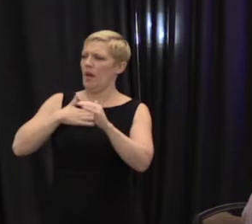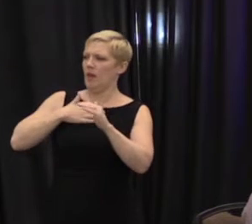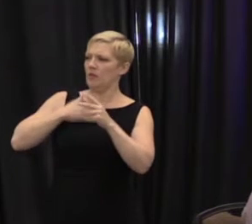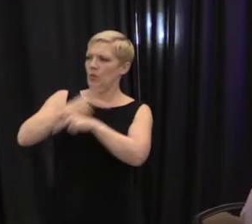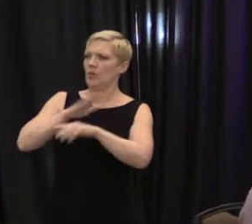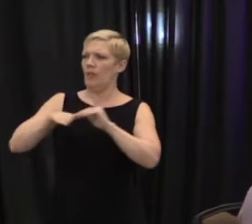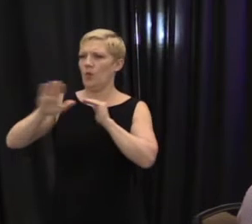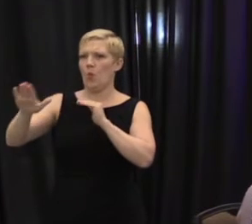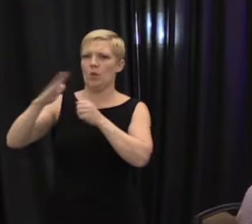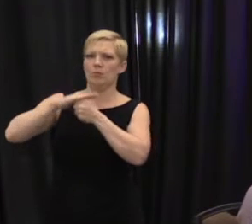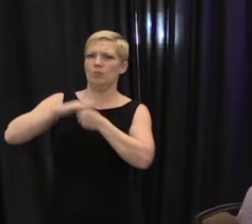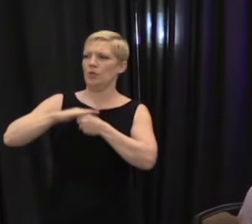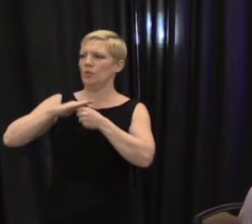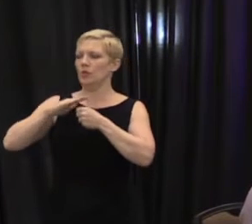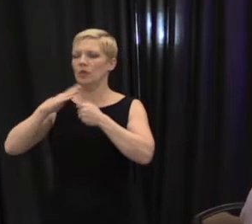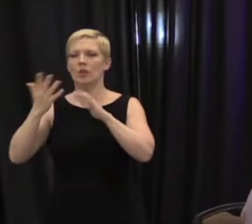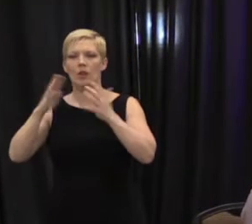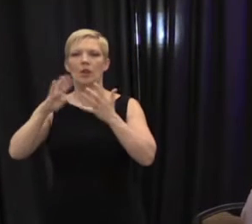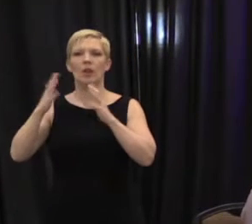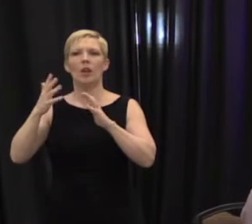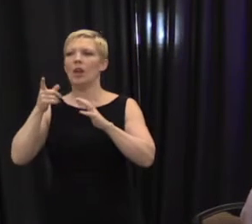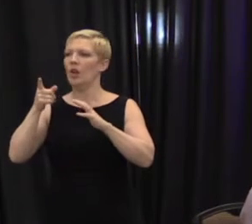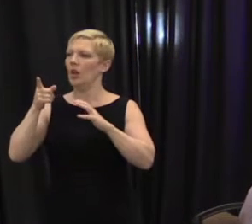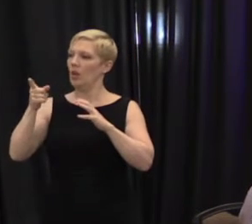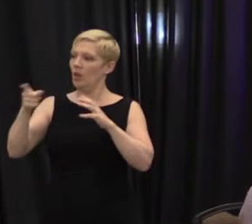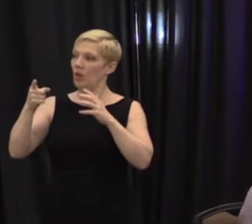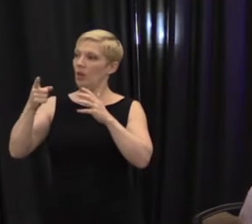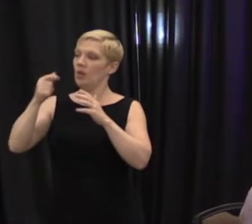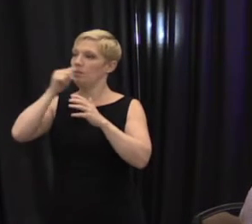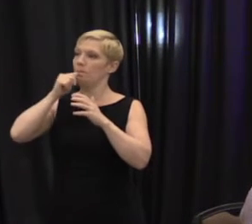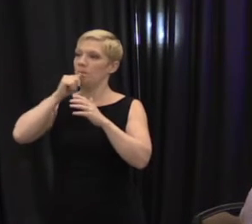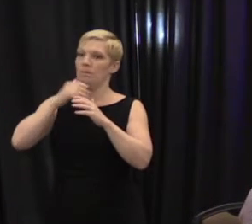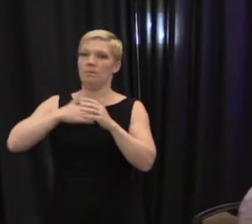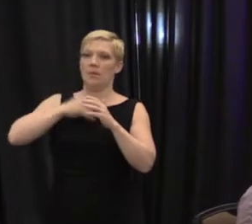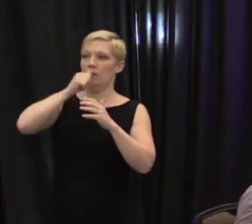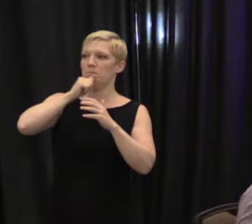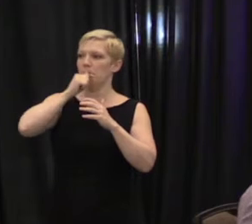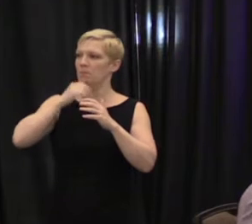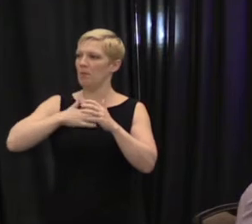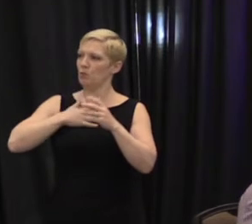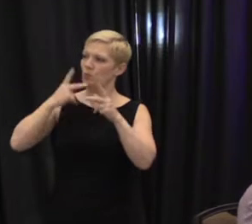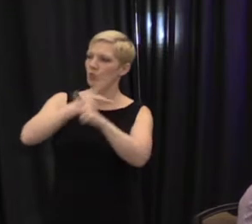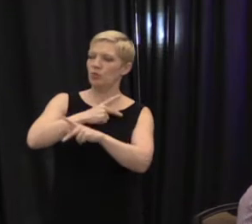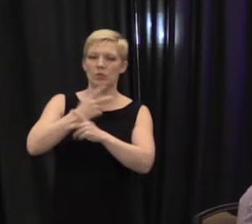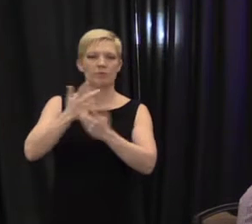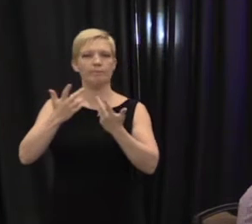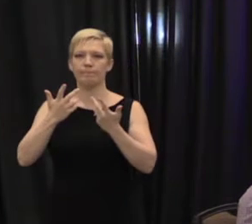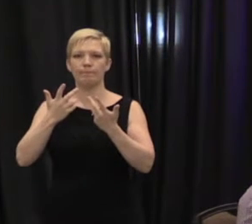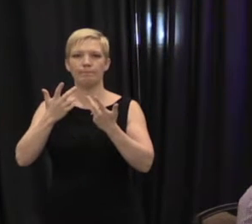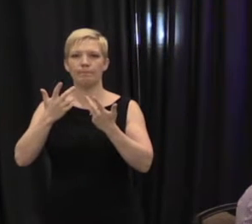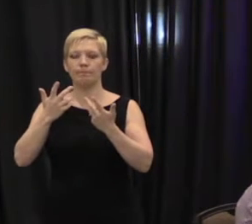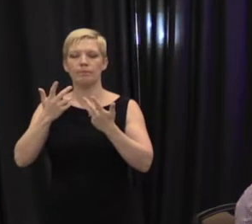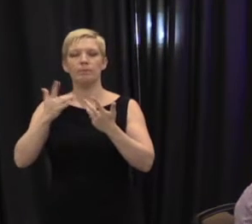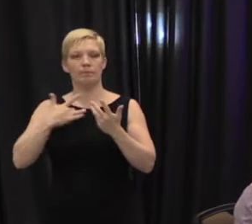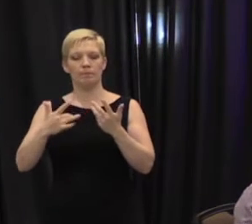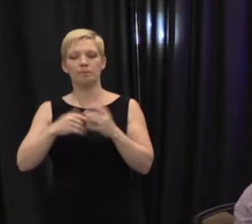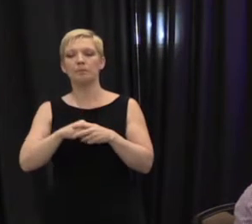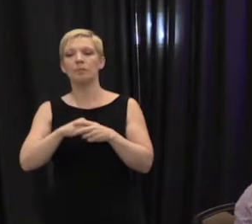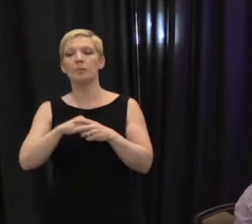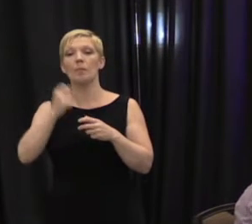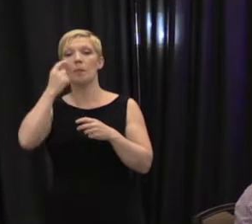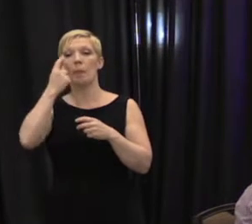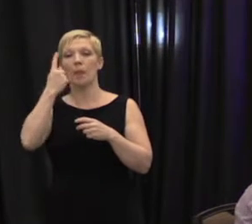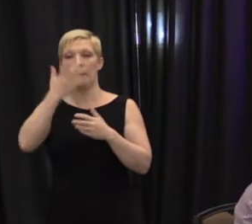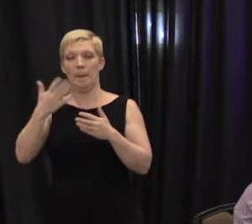does. And so I say this to say also during the AIDS conference, one of the things that I noticed about this like intra-progressive conversation, there